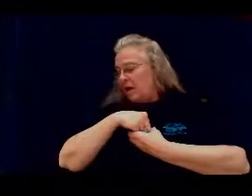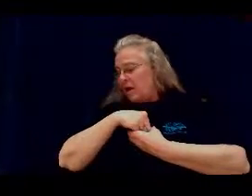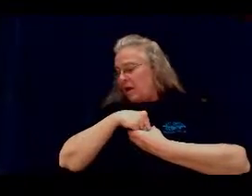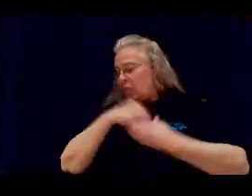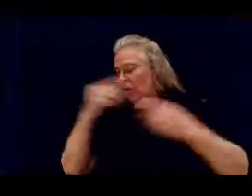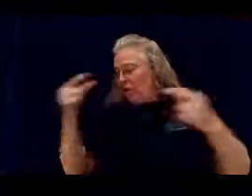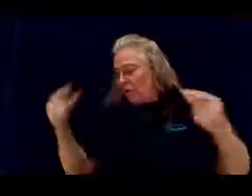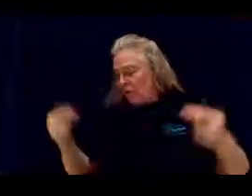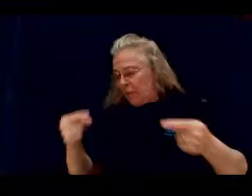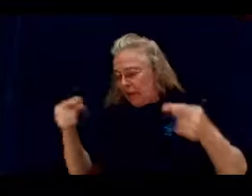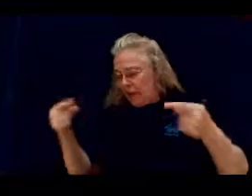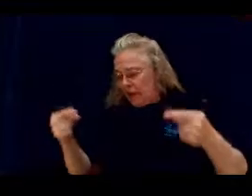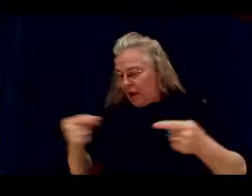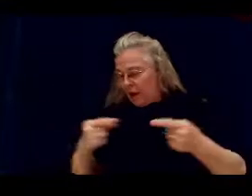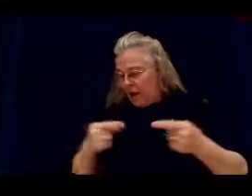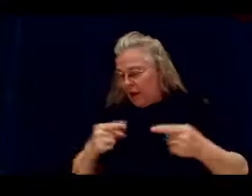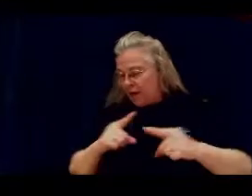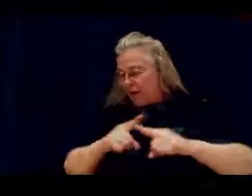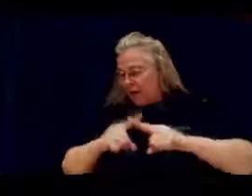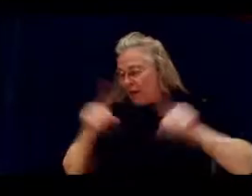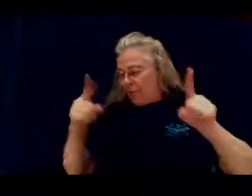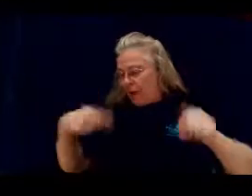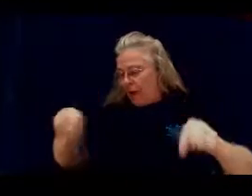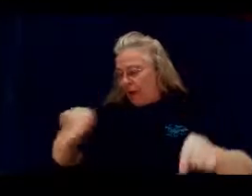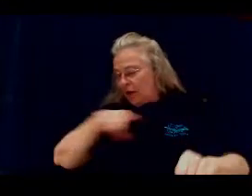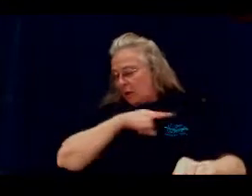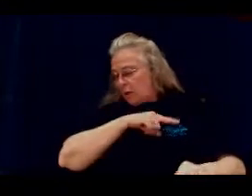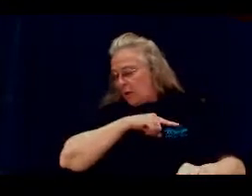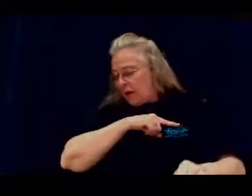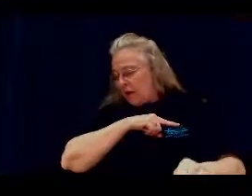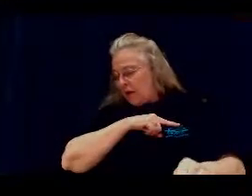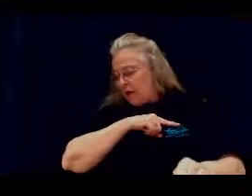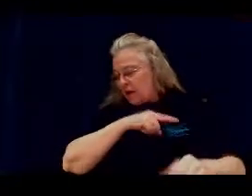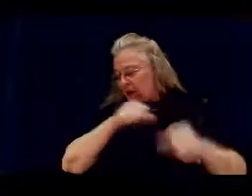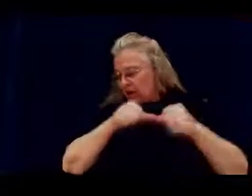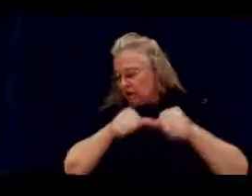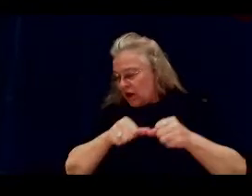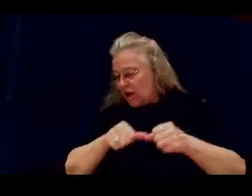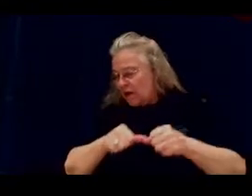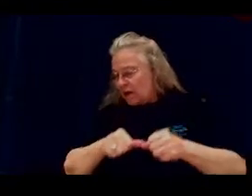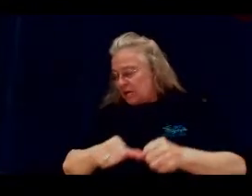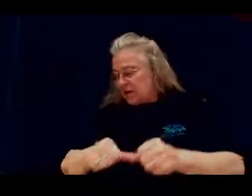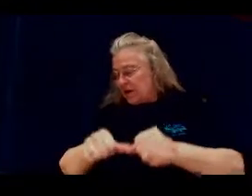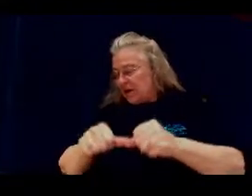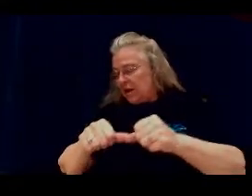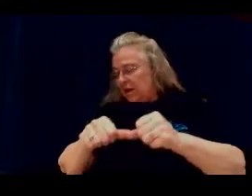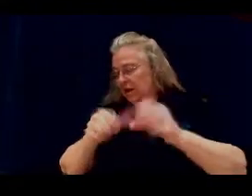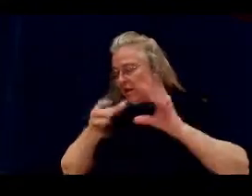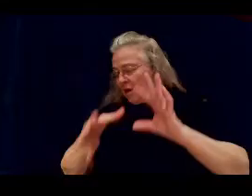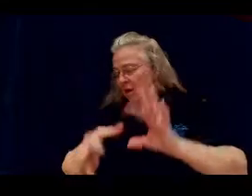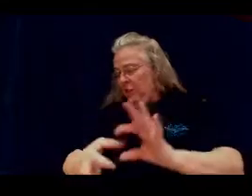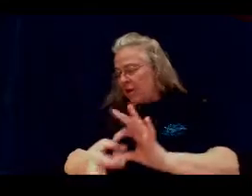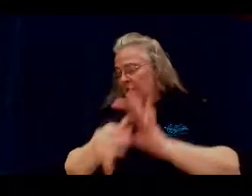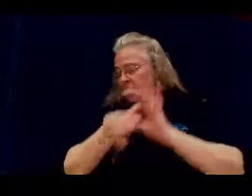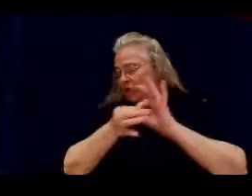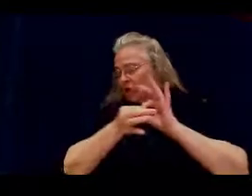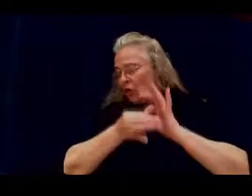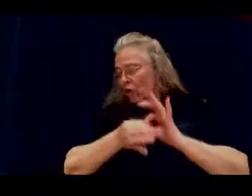inward pain, but we shall still be joy.